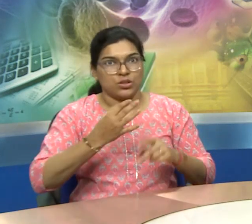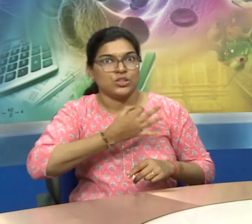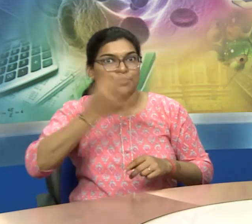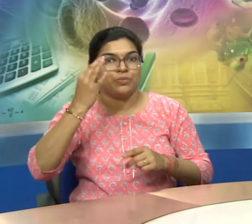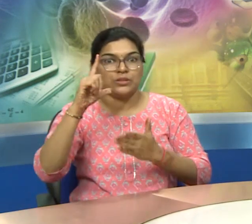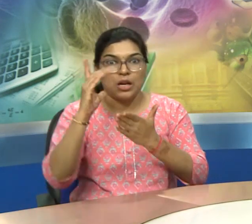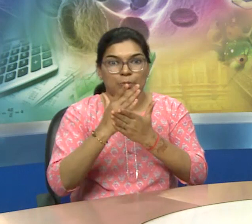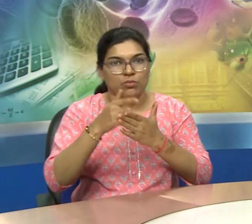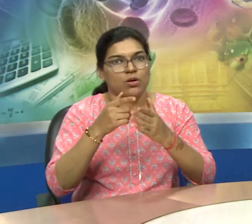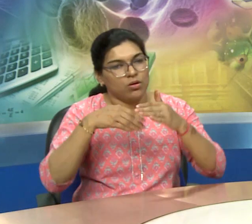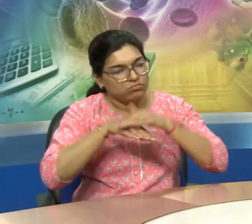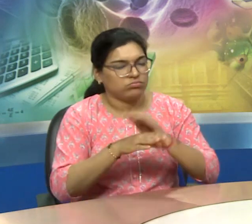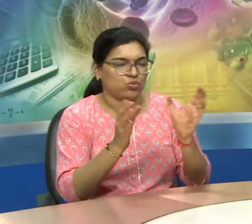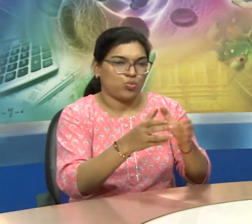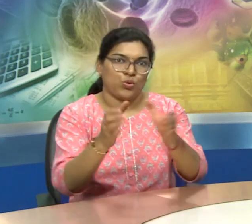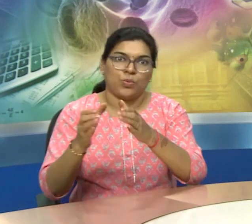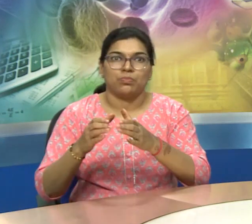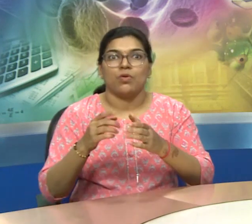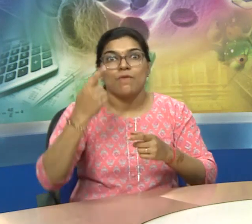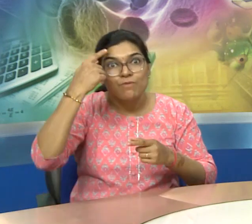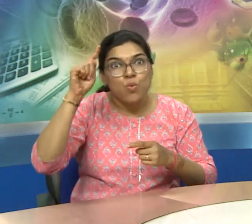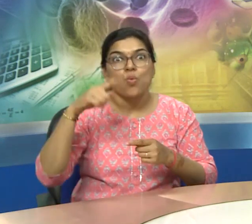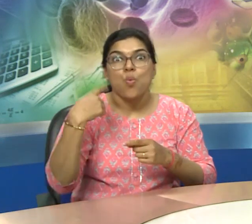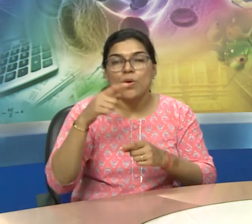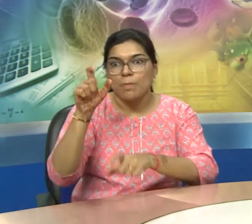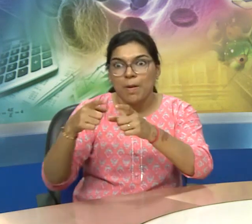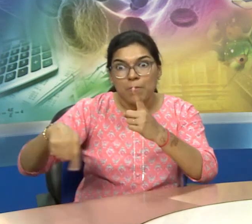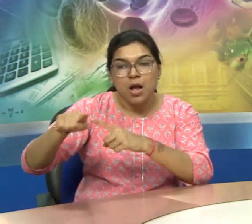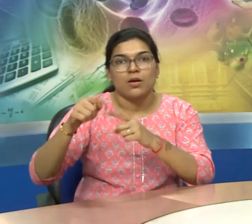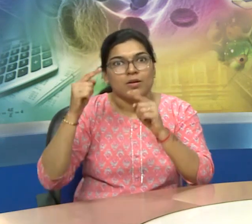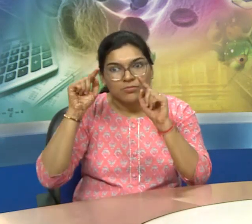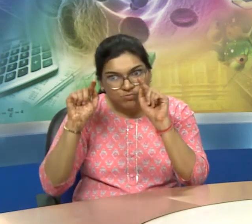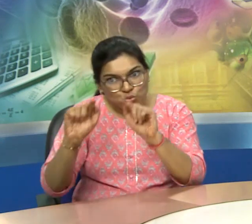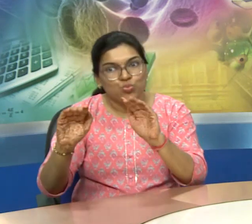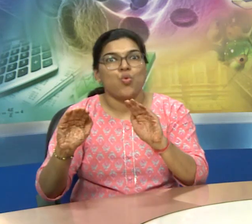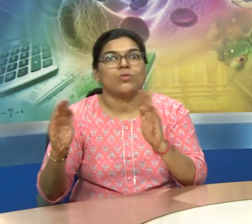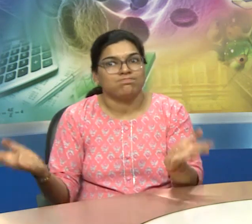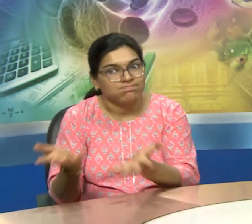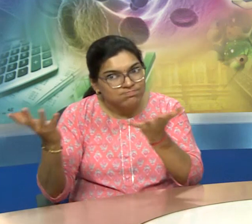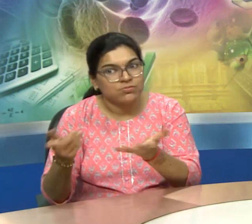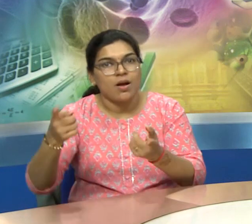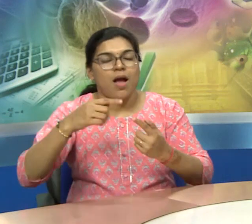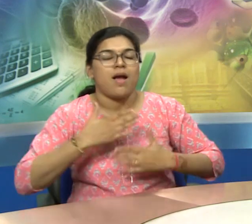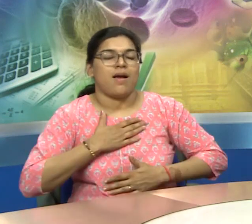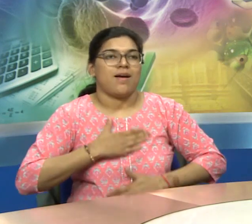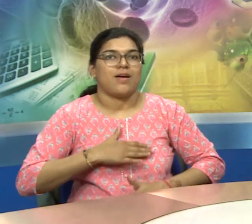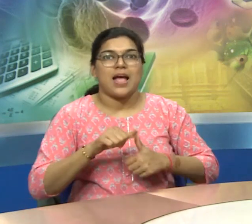libraries, and special people can utilize these libraries. So we